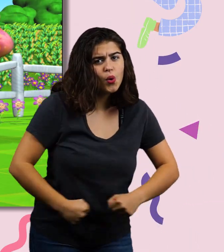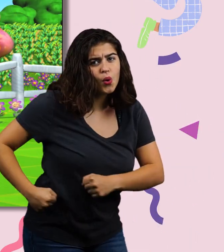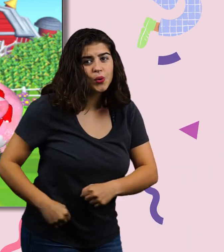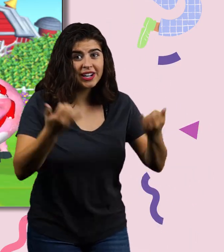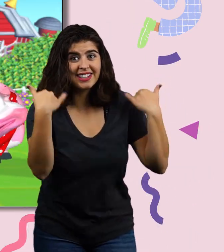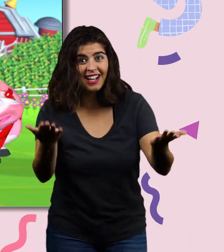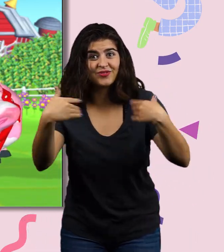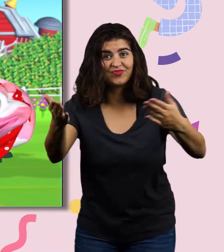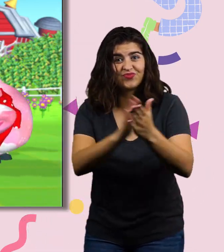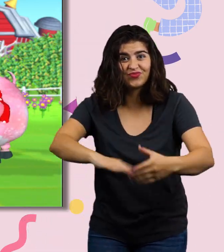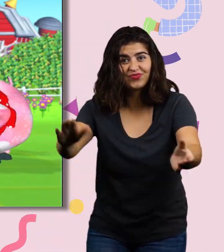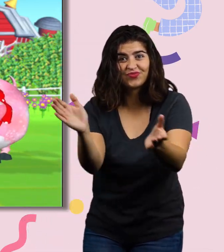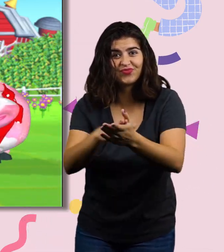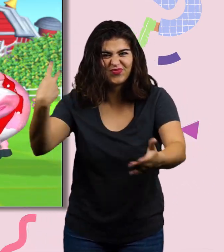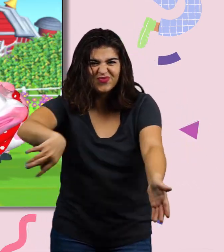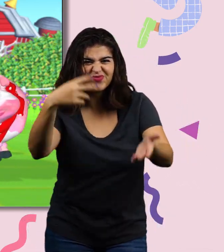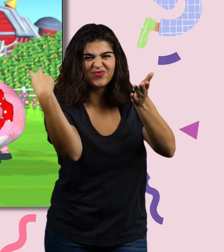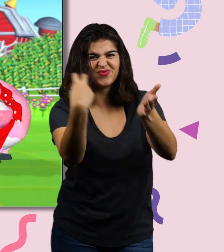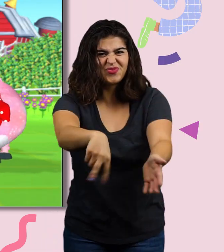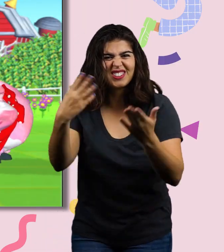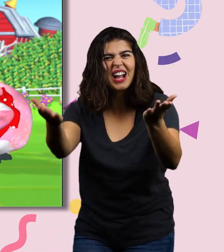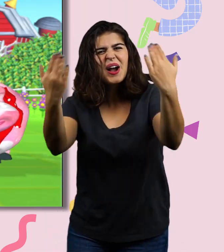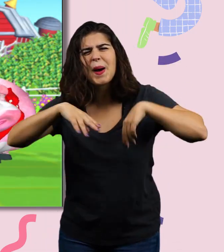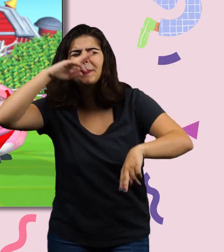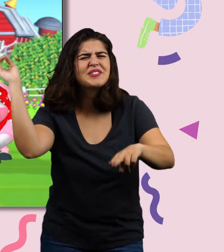E-I-E-I-O-E-O. Come on, let's clap, dance, and sing along.